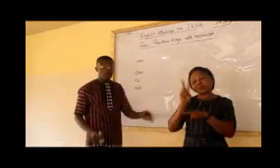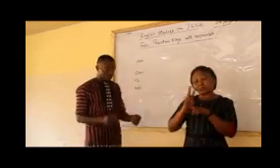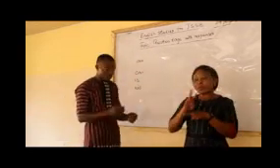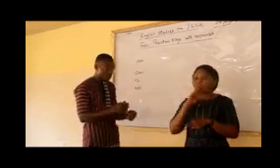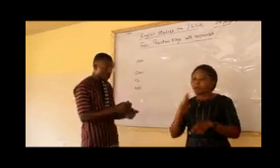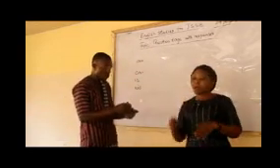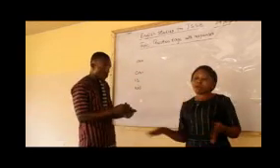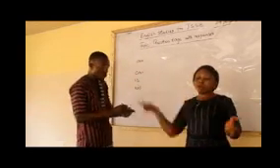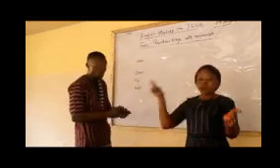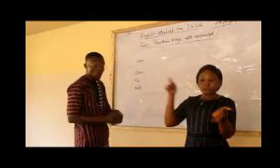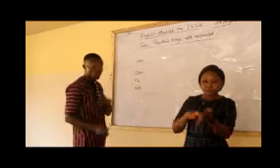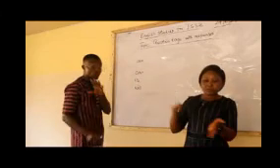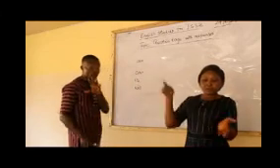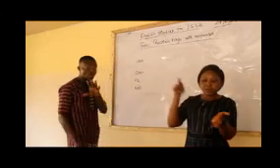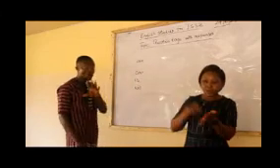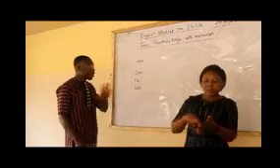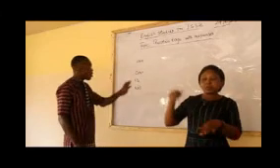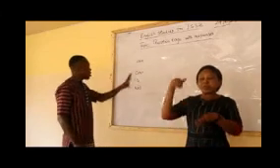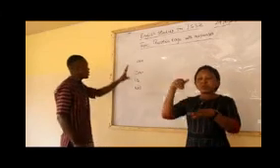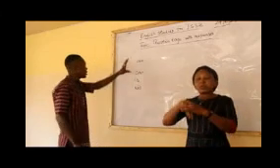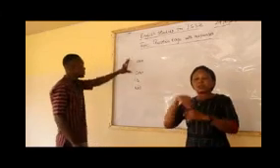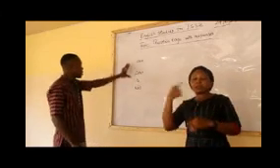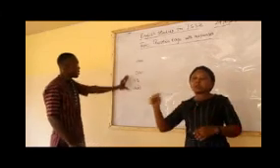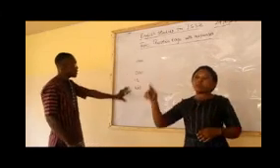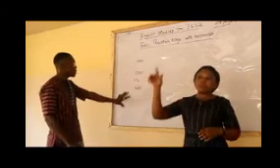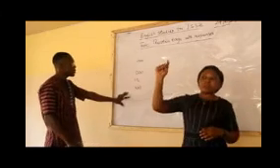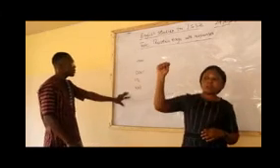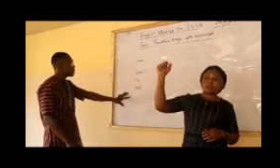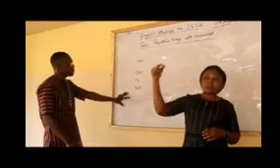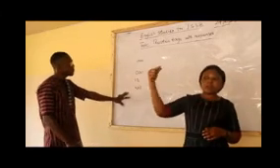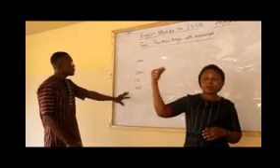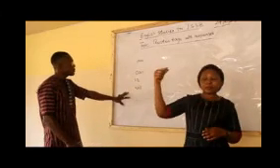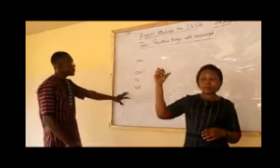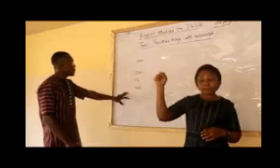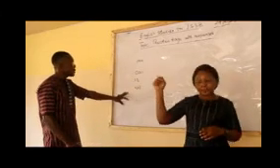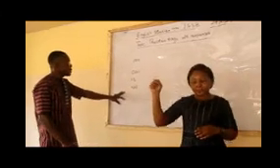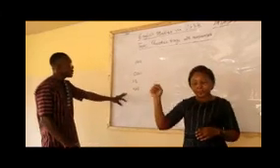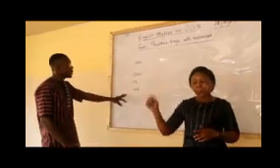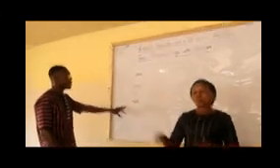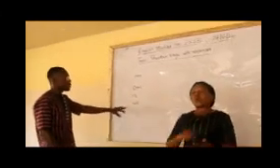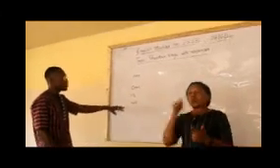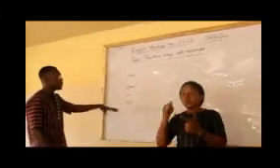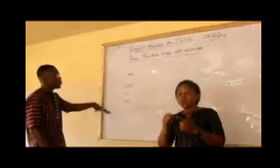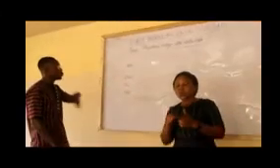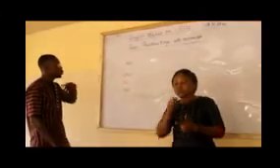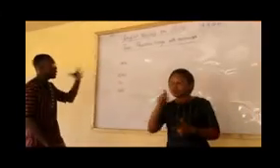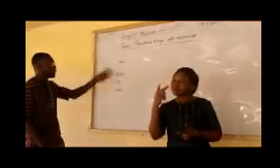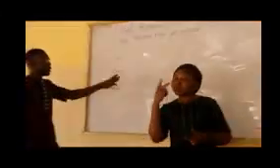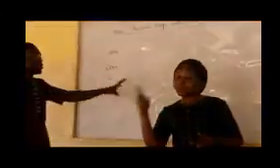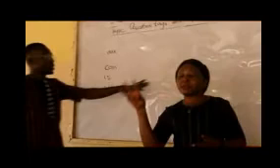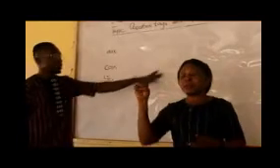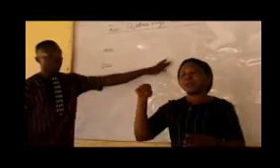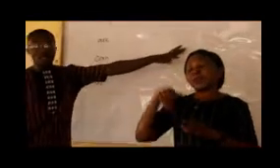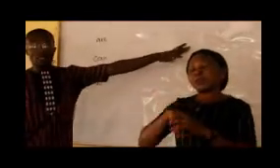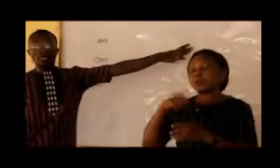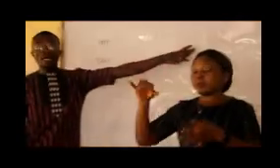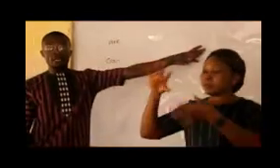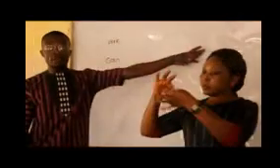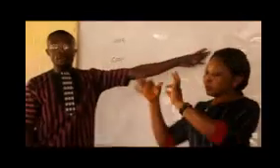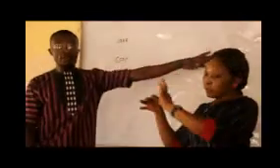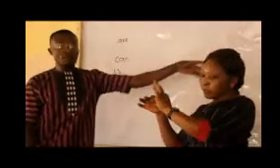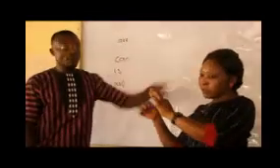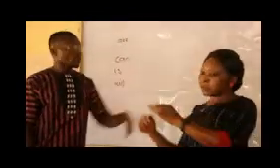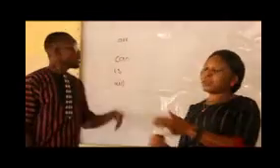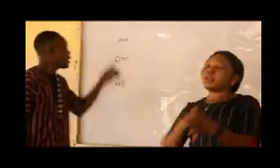tag. Once they occur in the statement, it is usually repeated in the